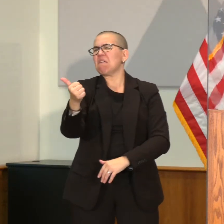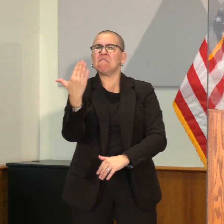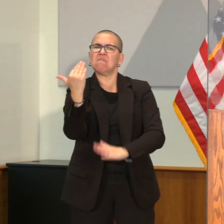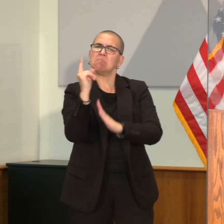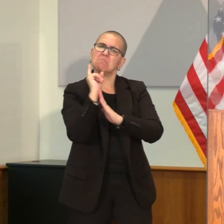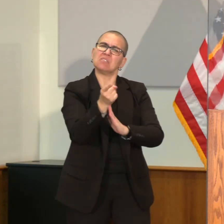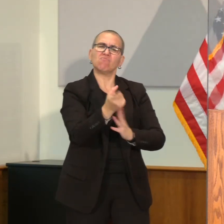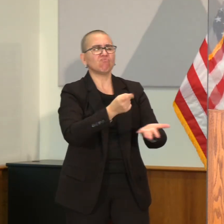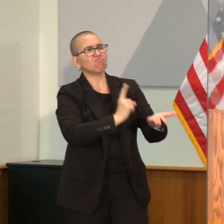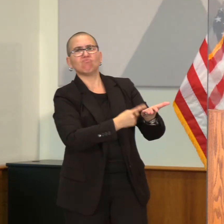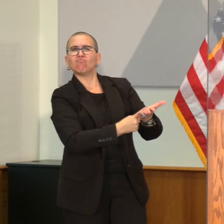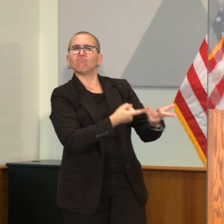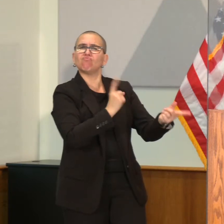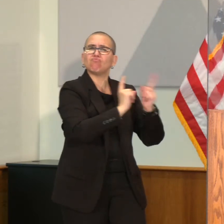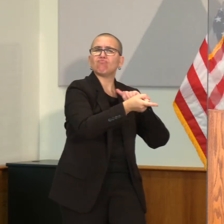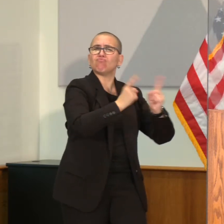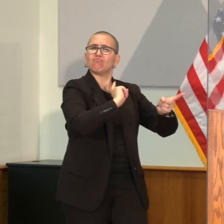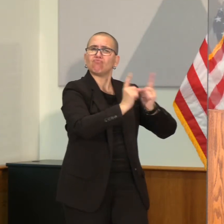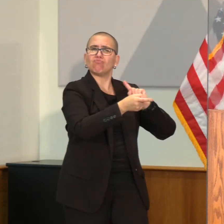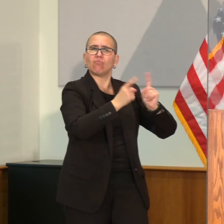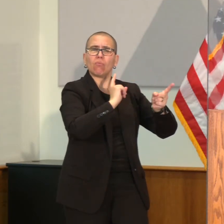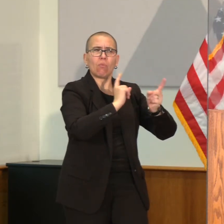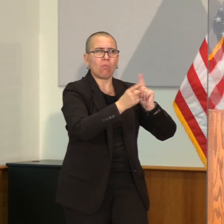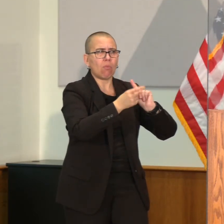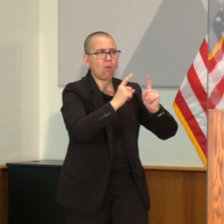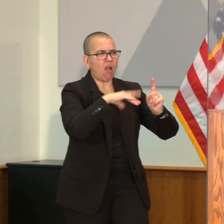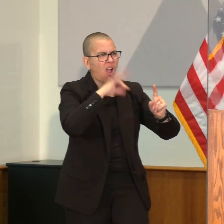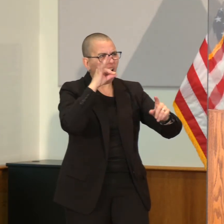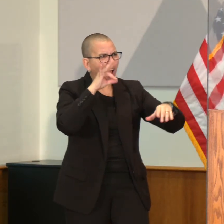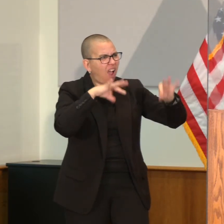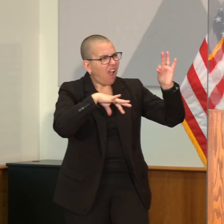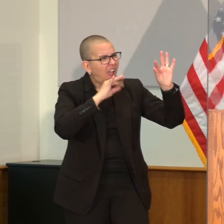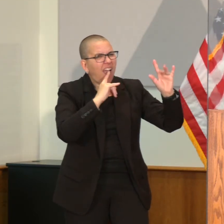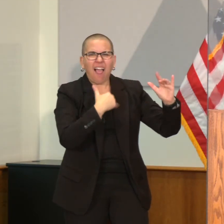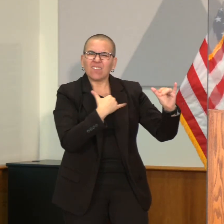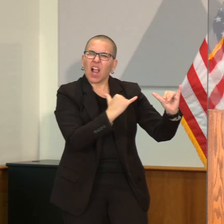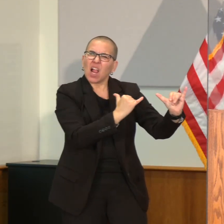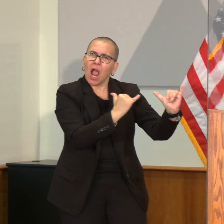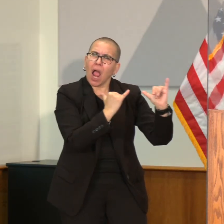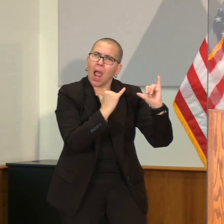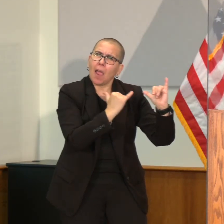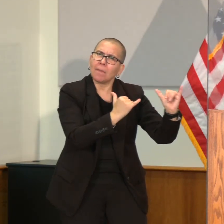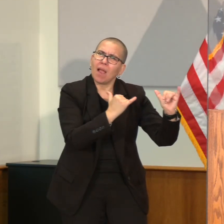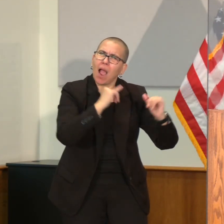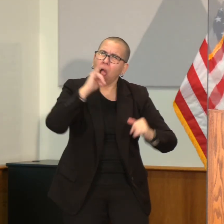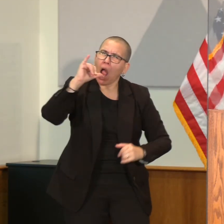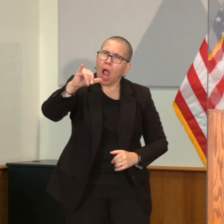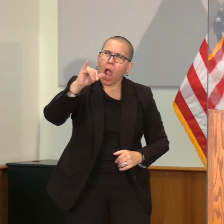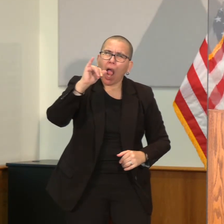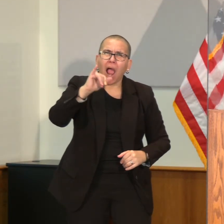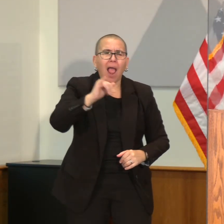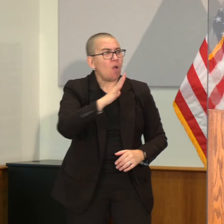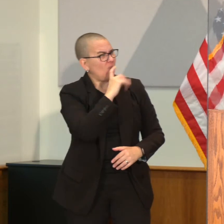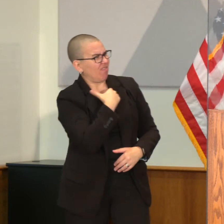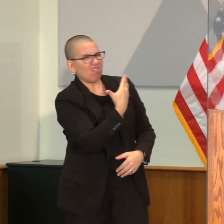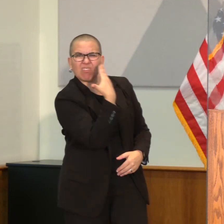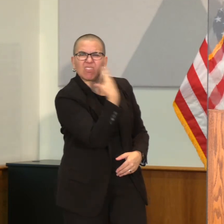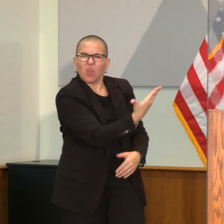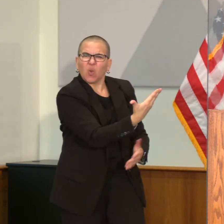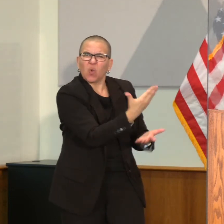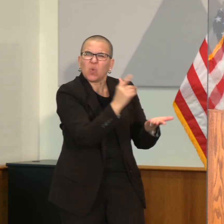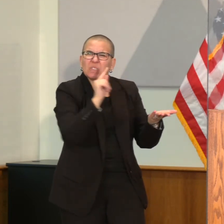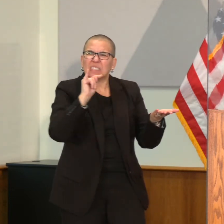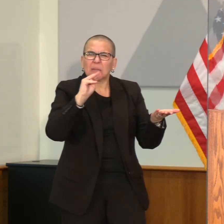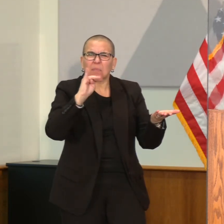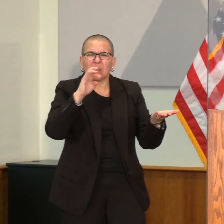talk about things that we had commonalities around. We need to have more of those conversations. So again, Rep. Miller, thank you for being here, and I'm looking forward to getting to